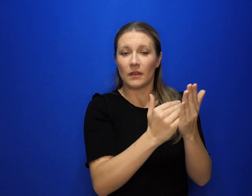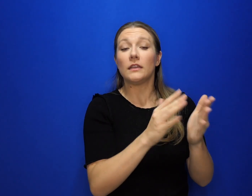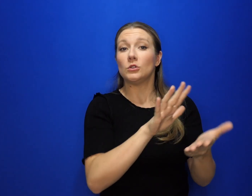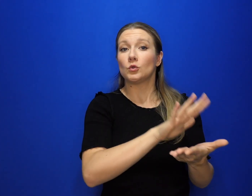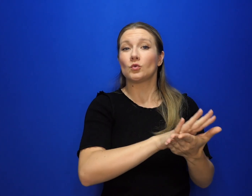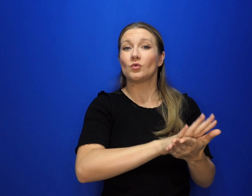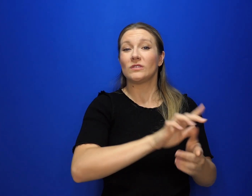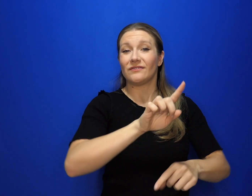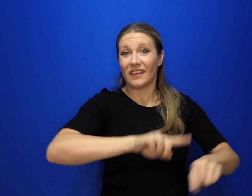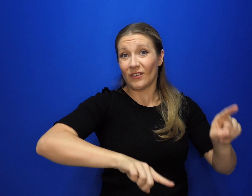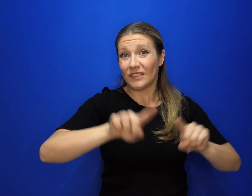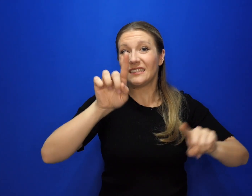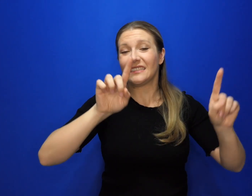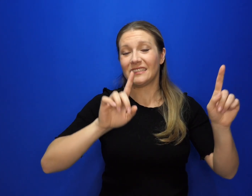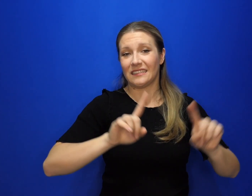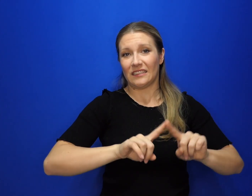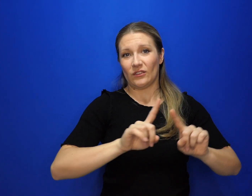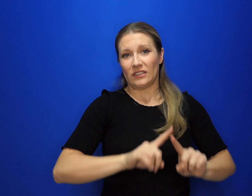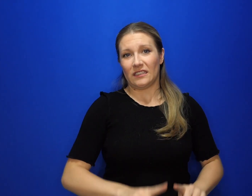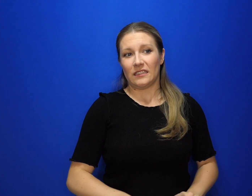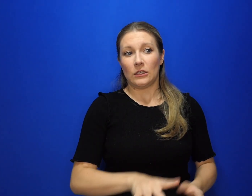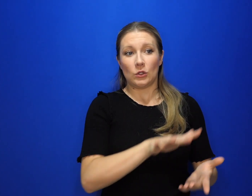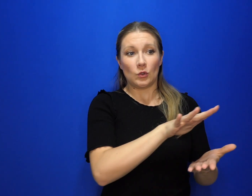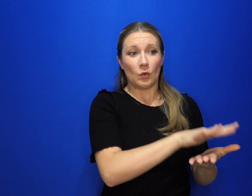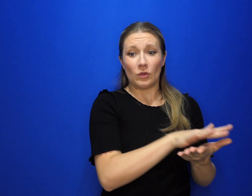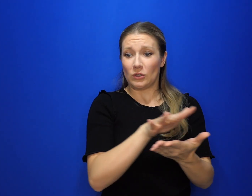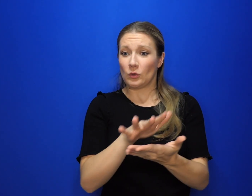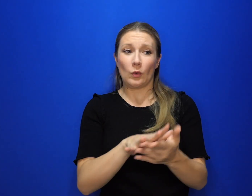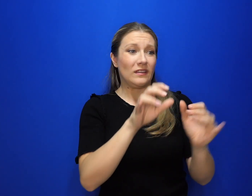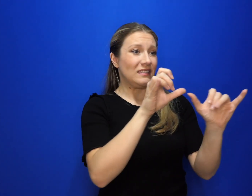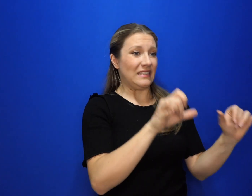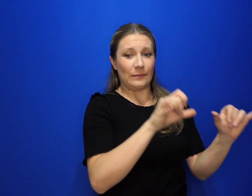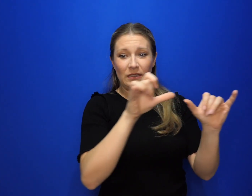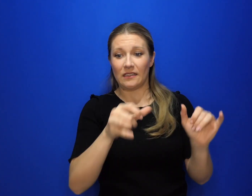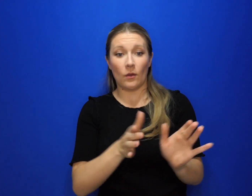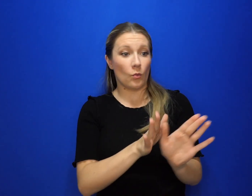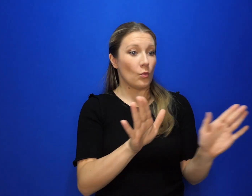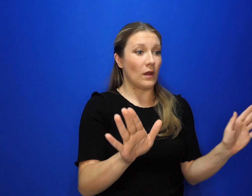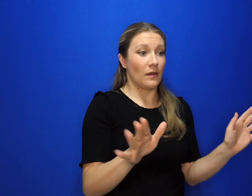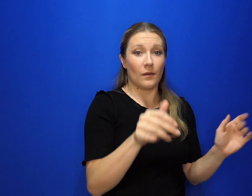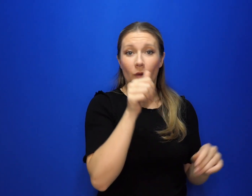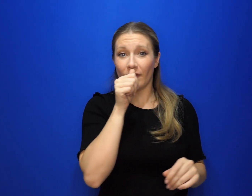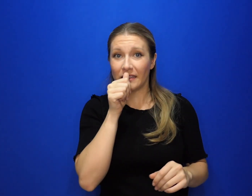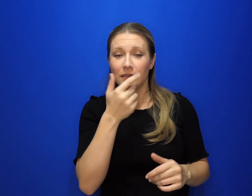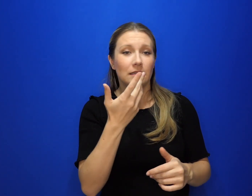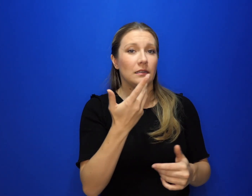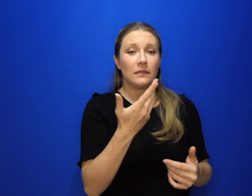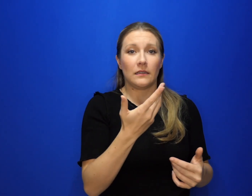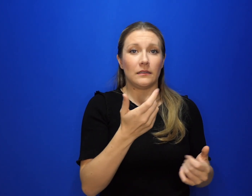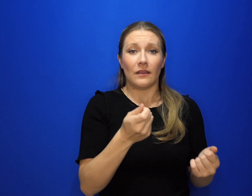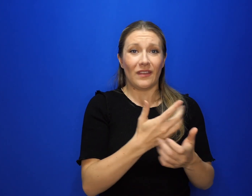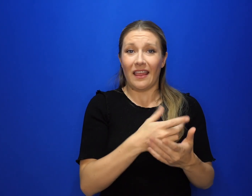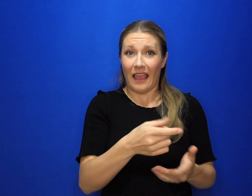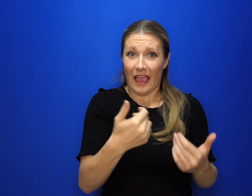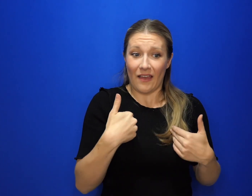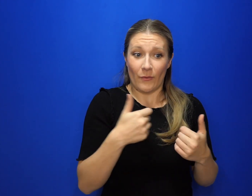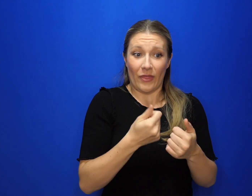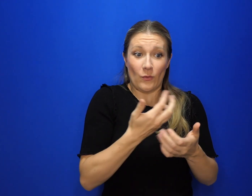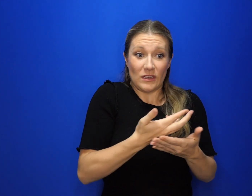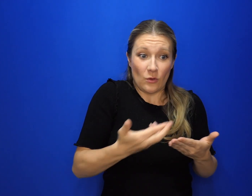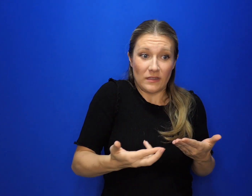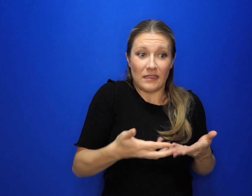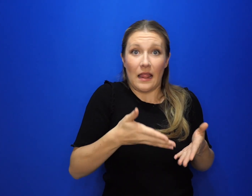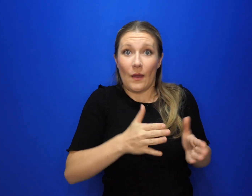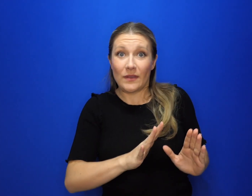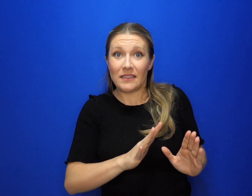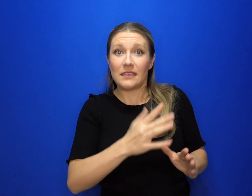schools differ. School to school, system to system, private versus public. Yeah. what they have in terms of resources